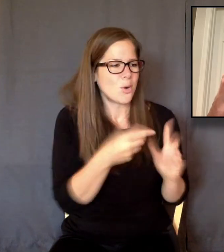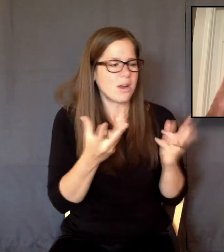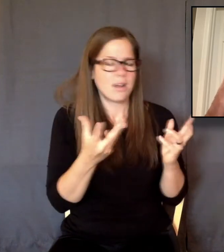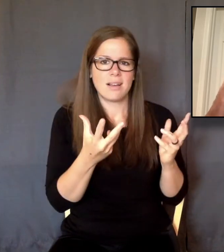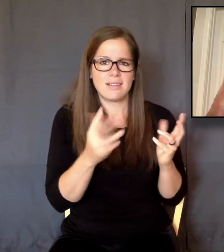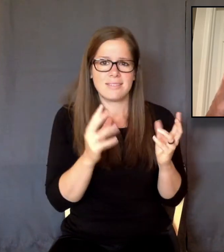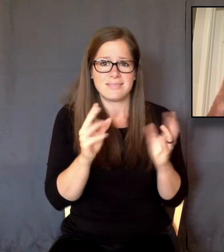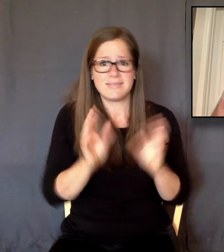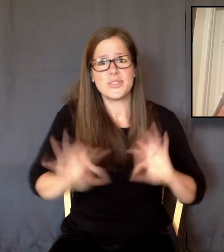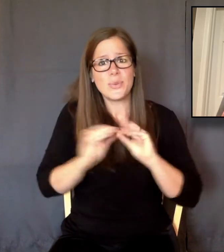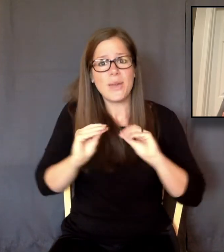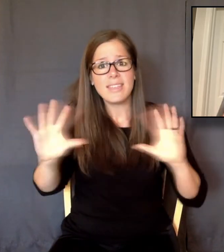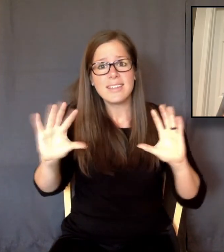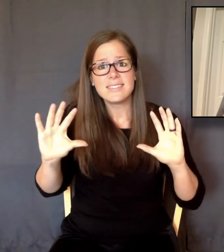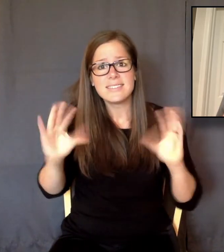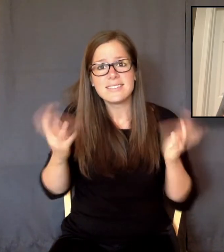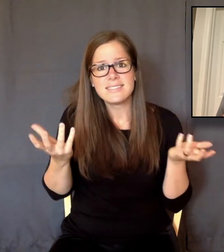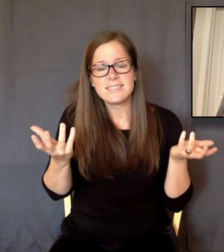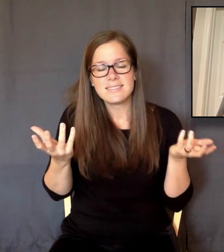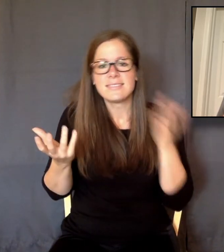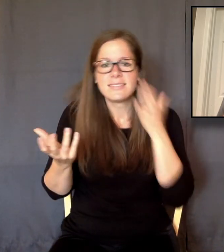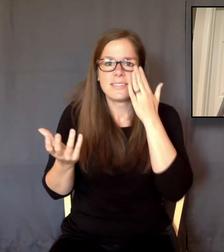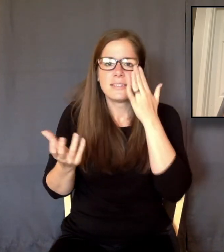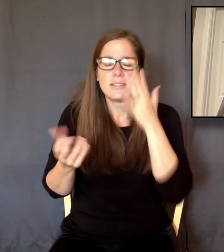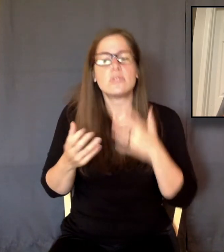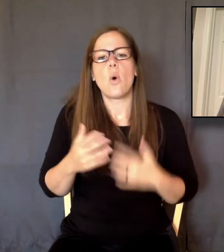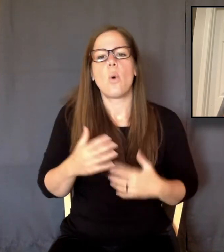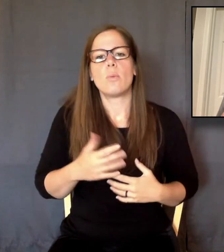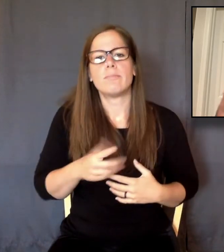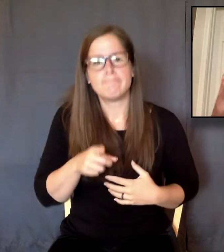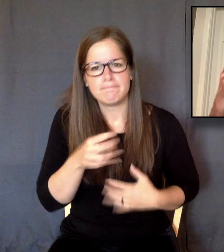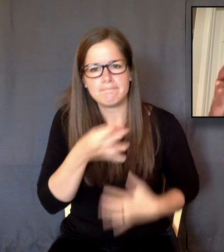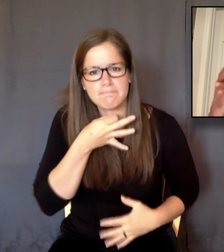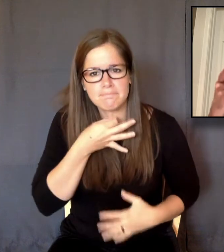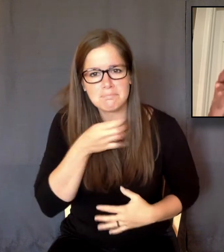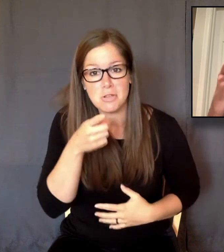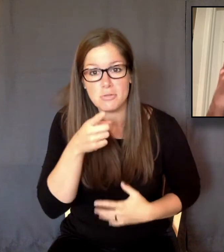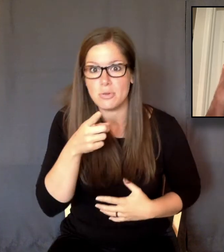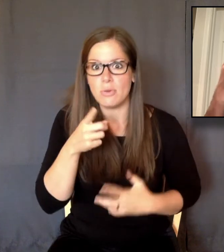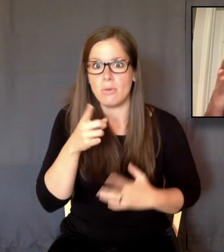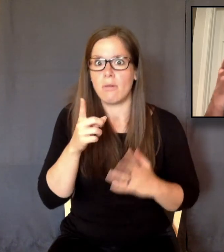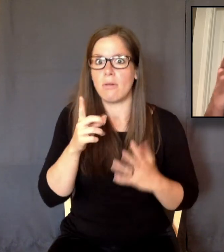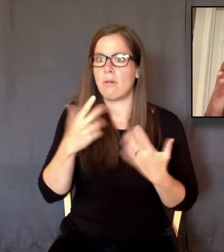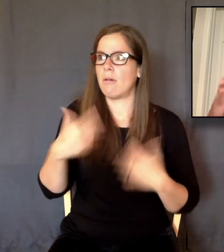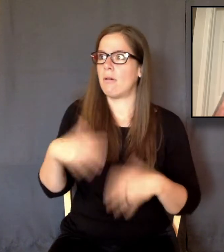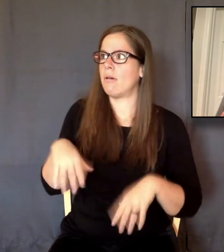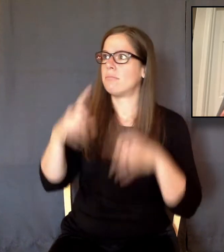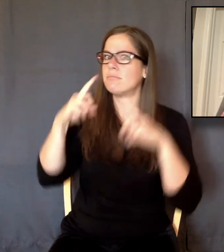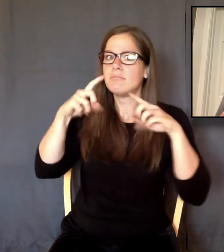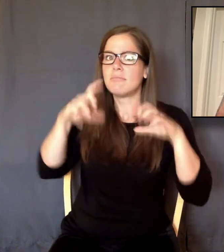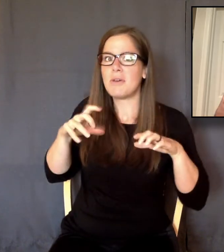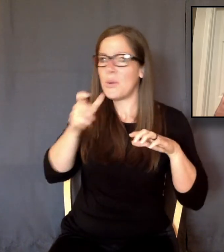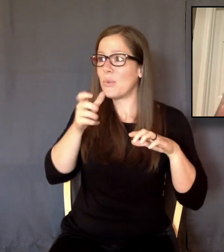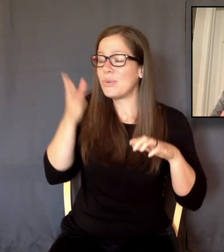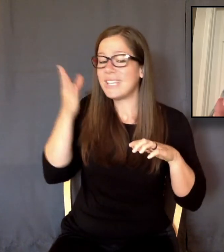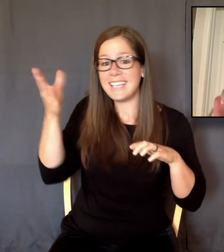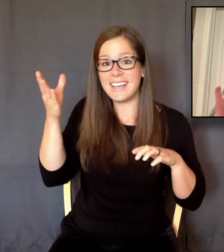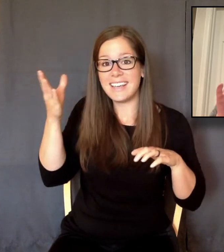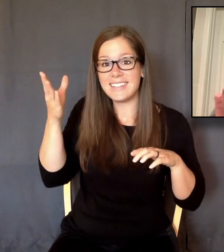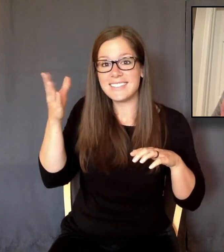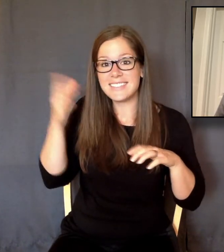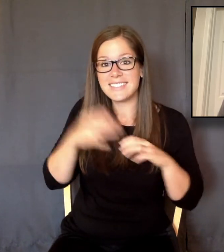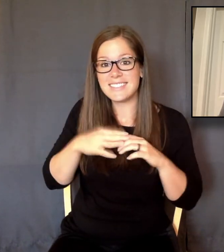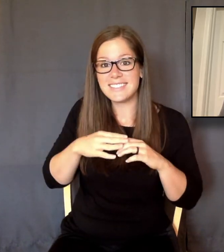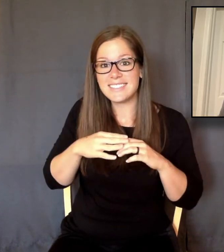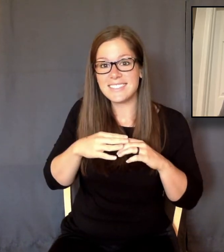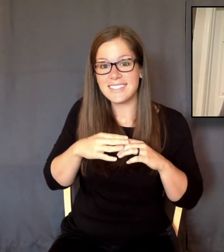of who he is? And are you ashamed of who he is? Hopefully, the first answer is yes, I'm in awe of who he is. And second,